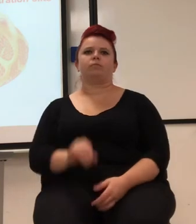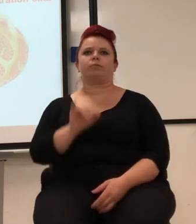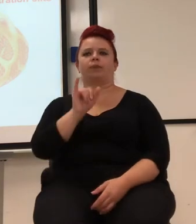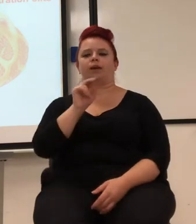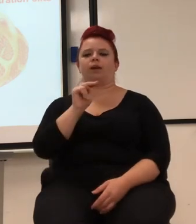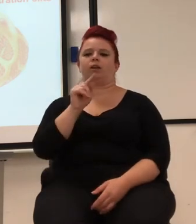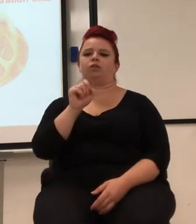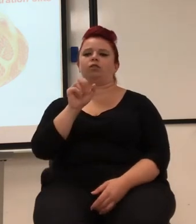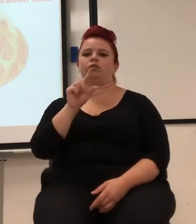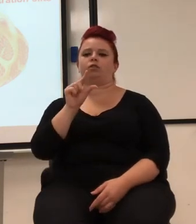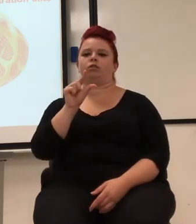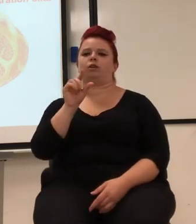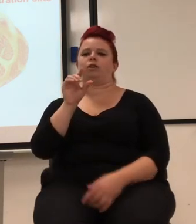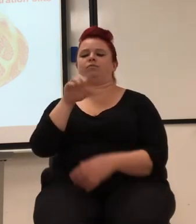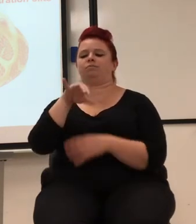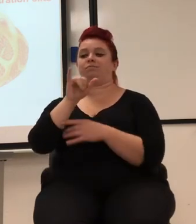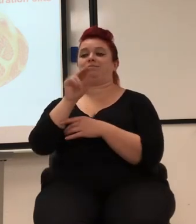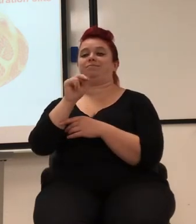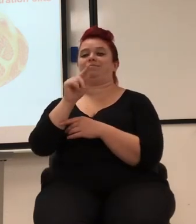interdigitate